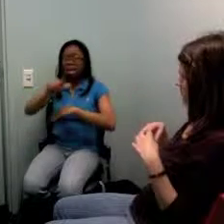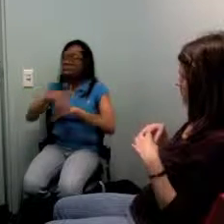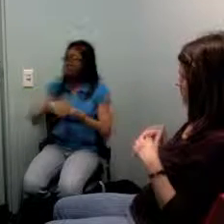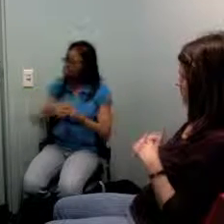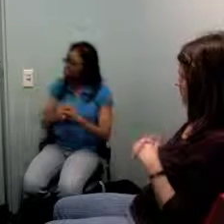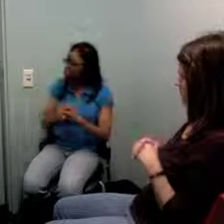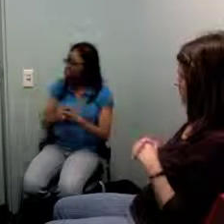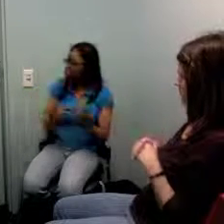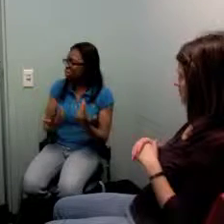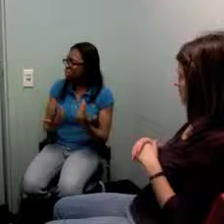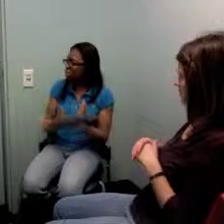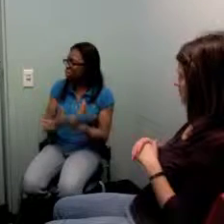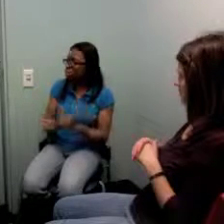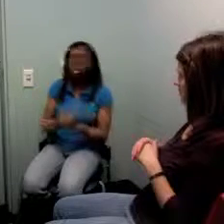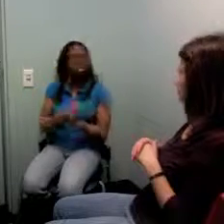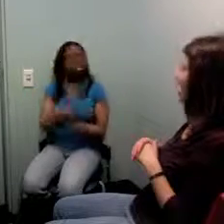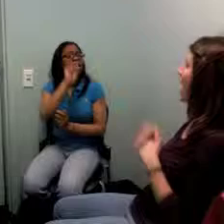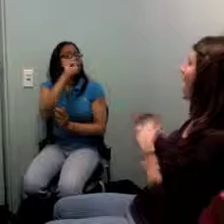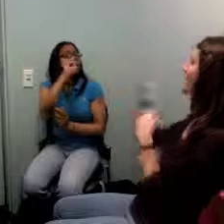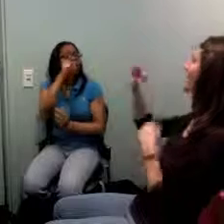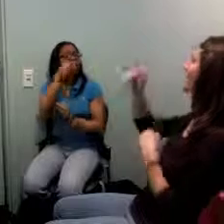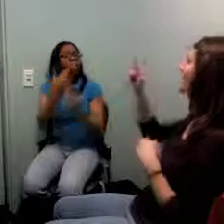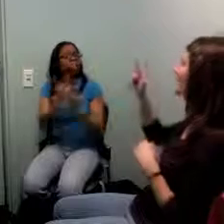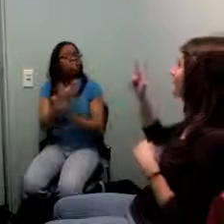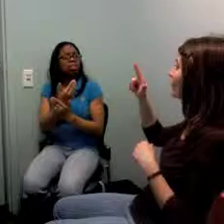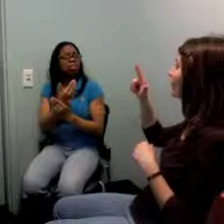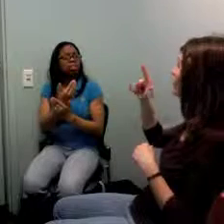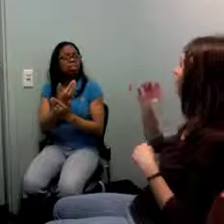Is it new? They just built Yeah, it? they maybe 2 years ago.